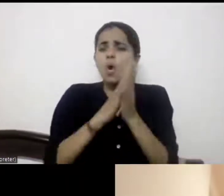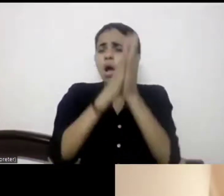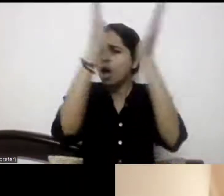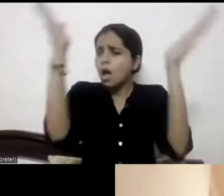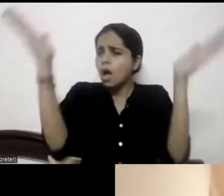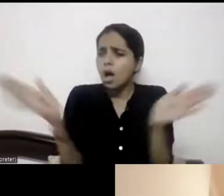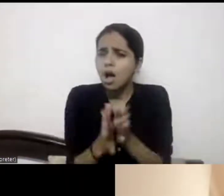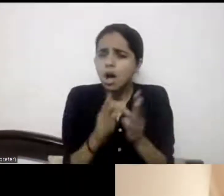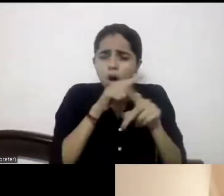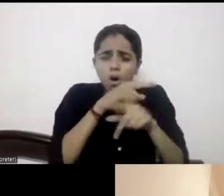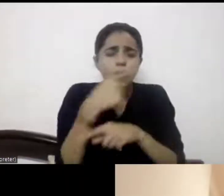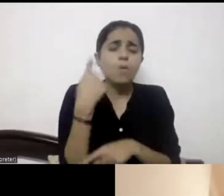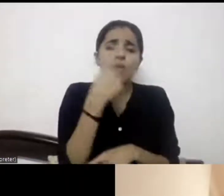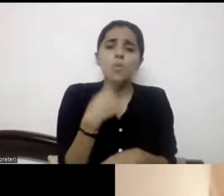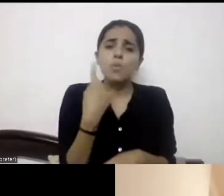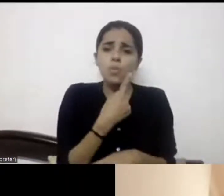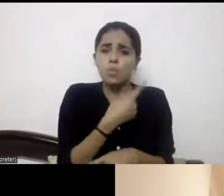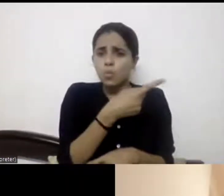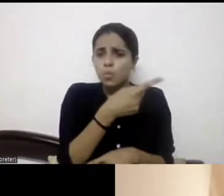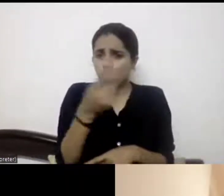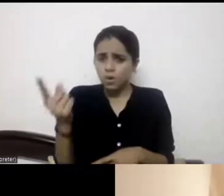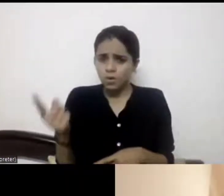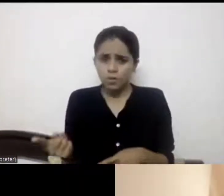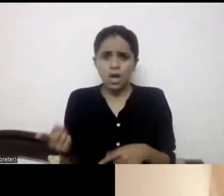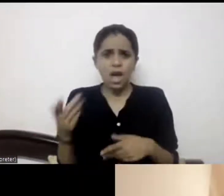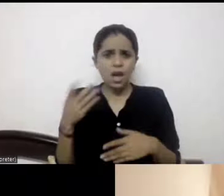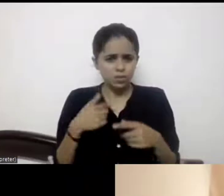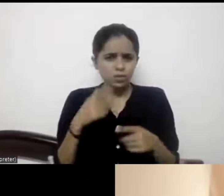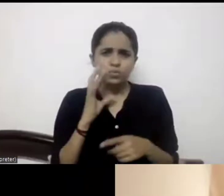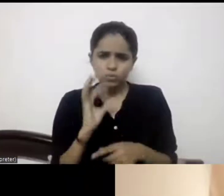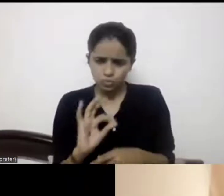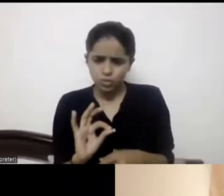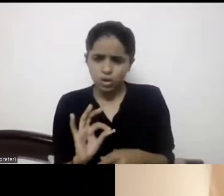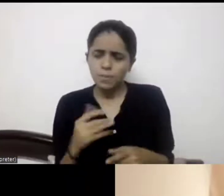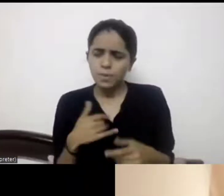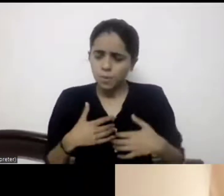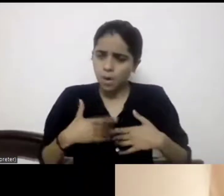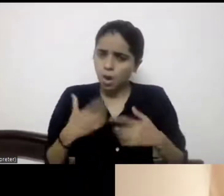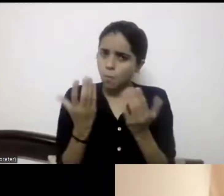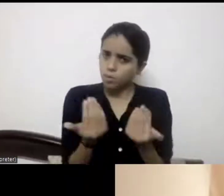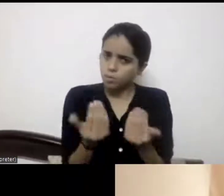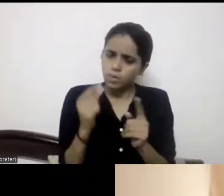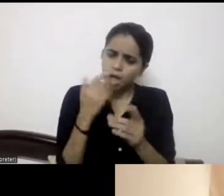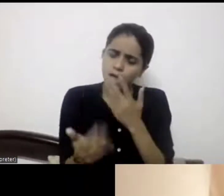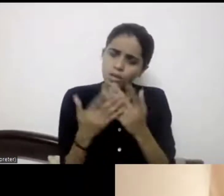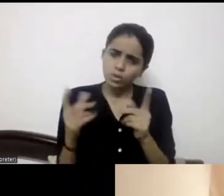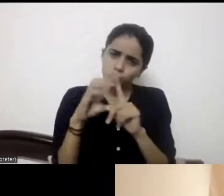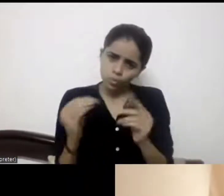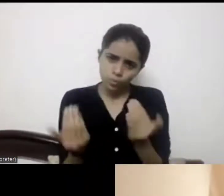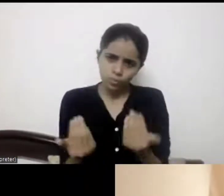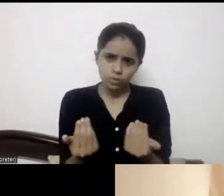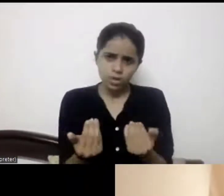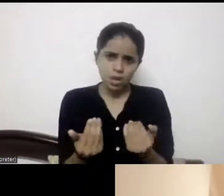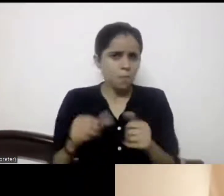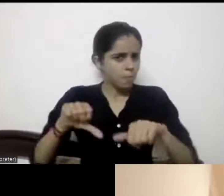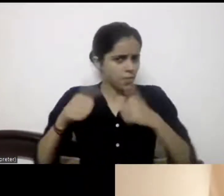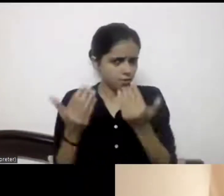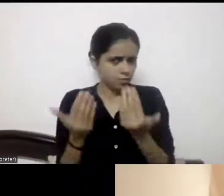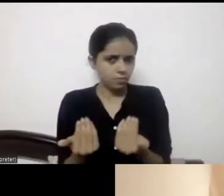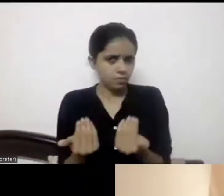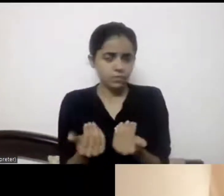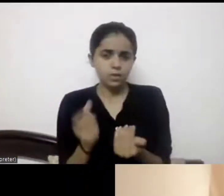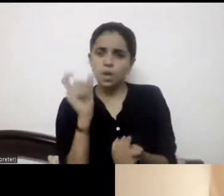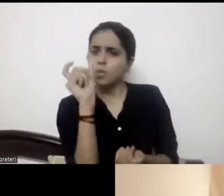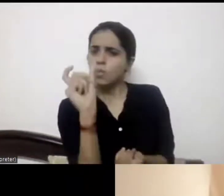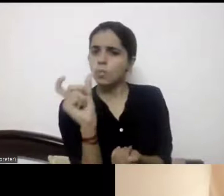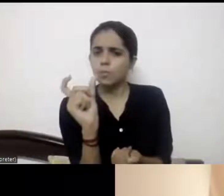are. Whether are we actually able? So let us problematize this term,